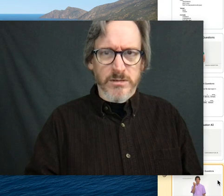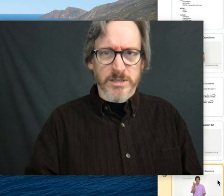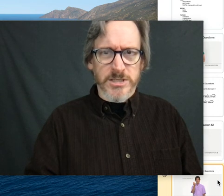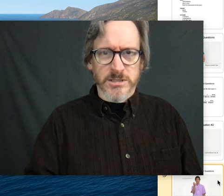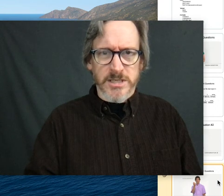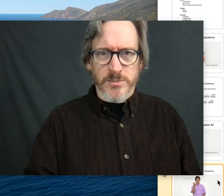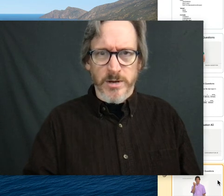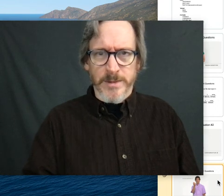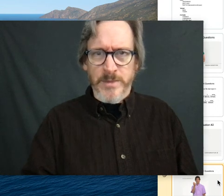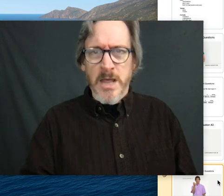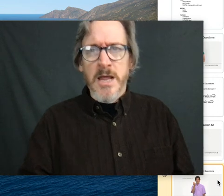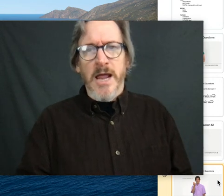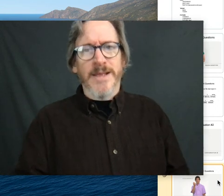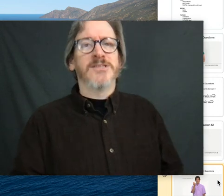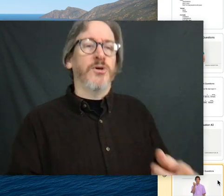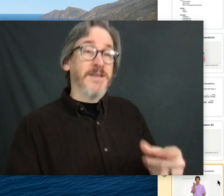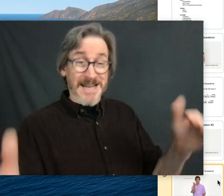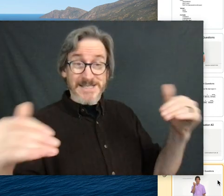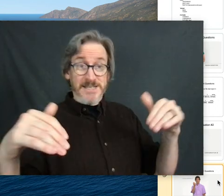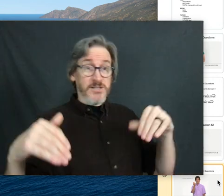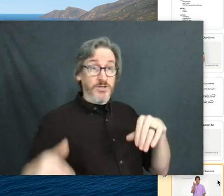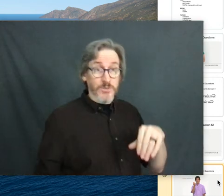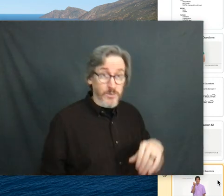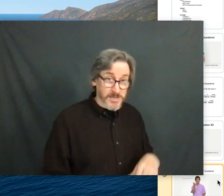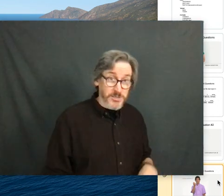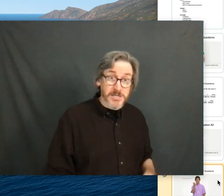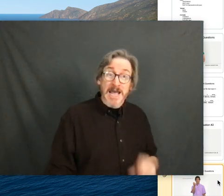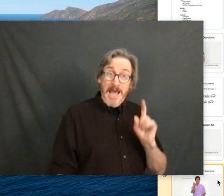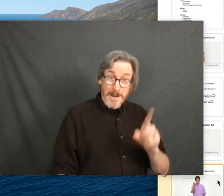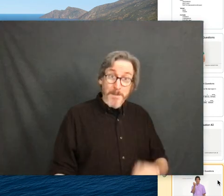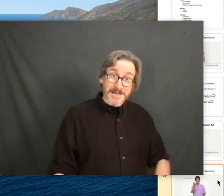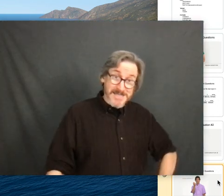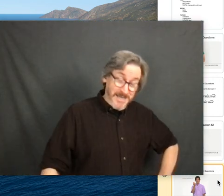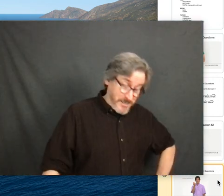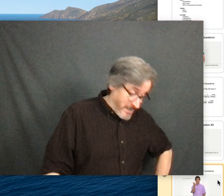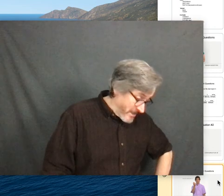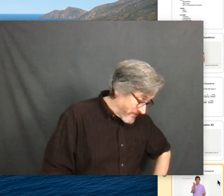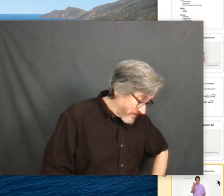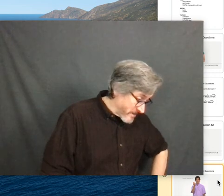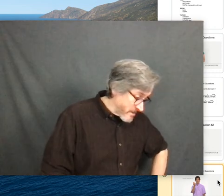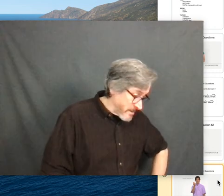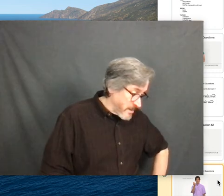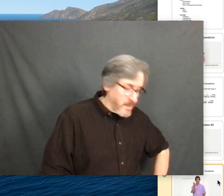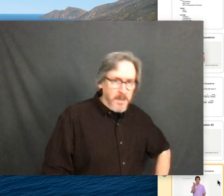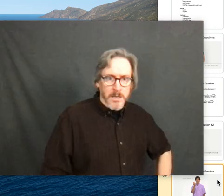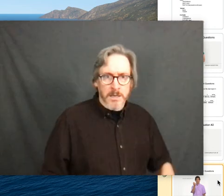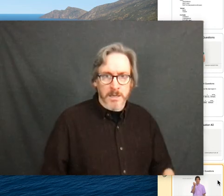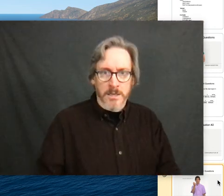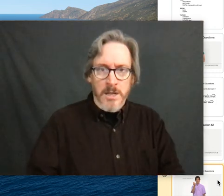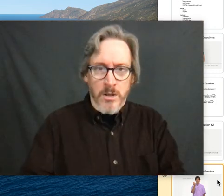second book, which disappointed me. Anyway, so the next is the do questions, and I'm about to sneeze.